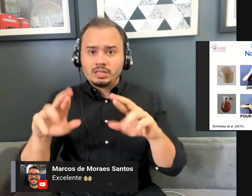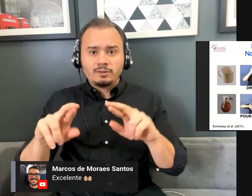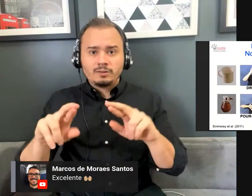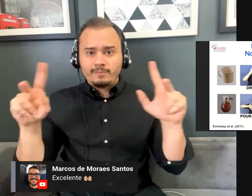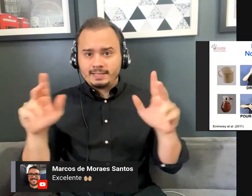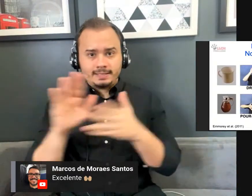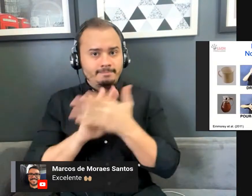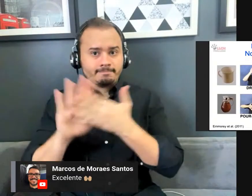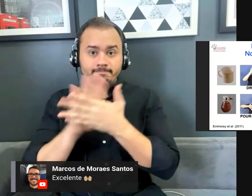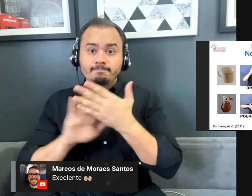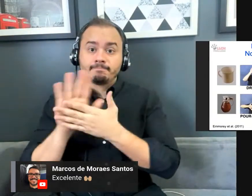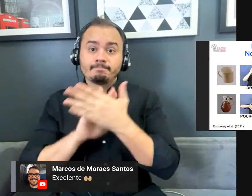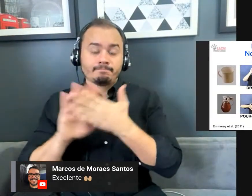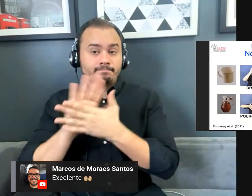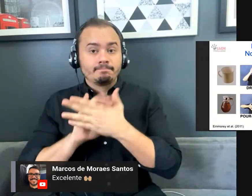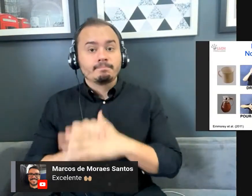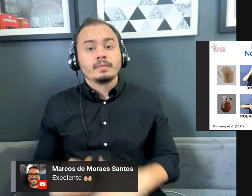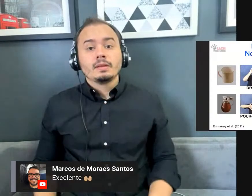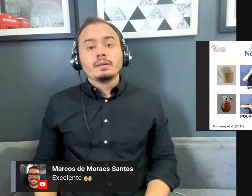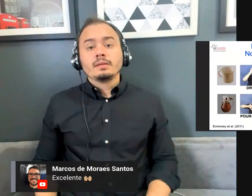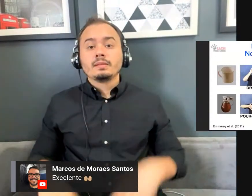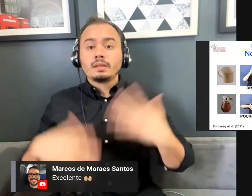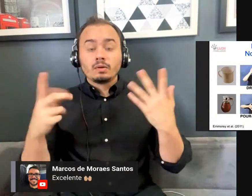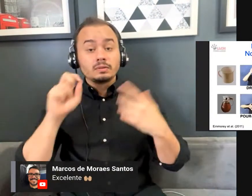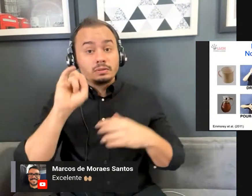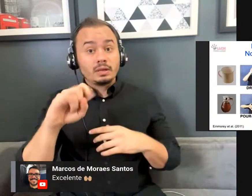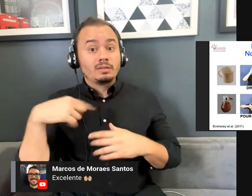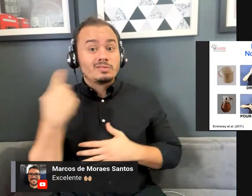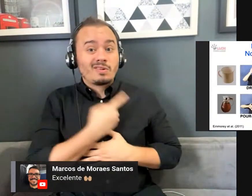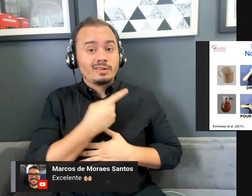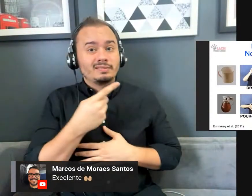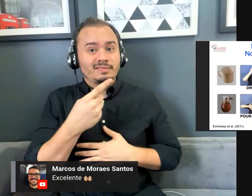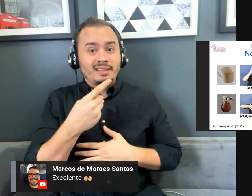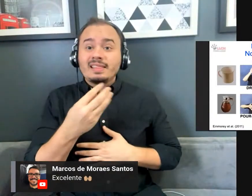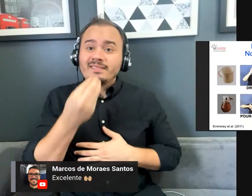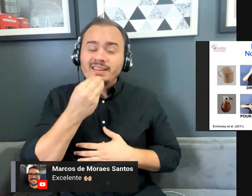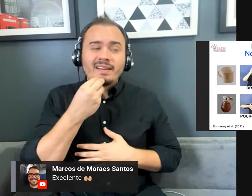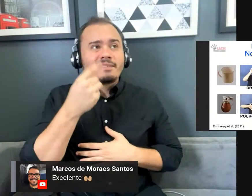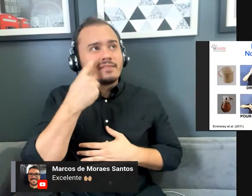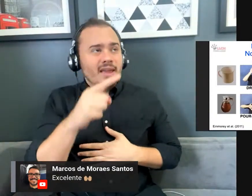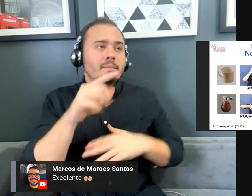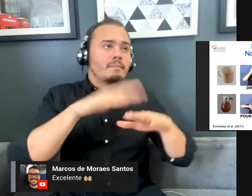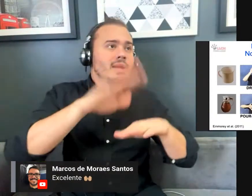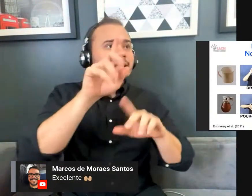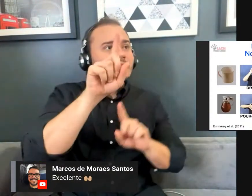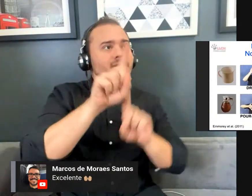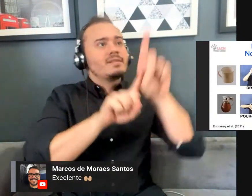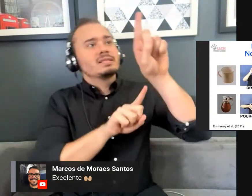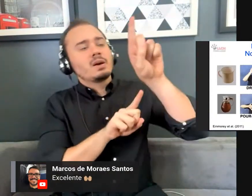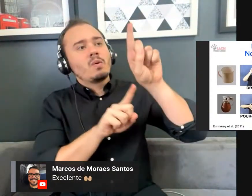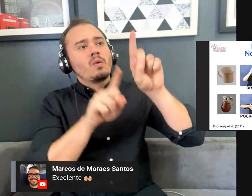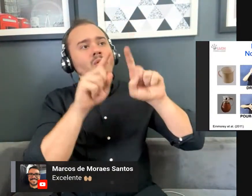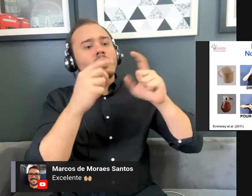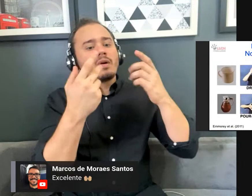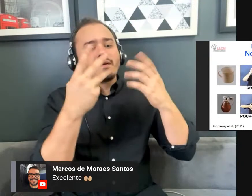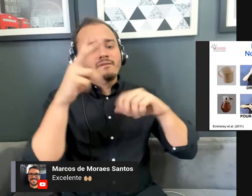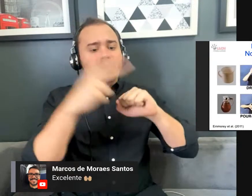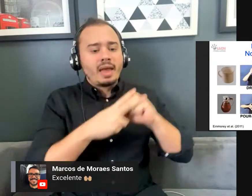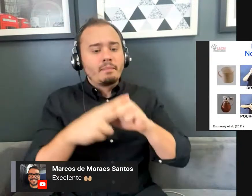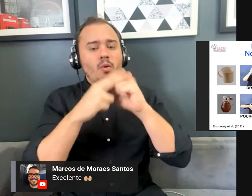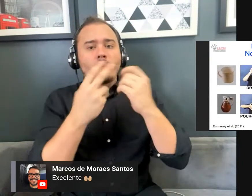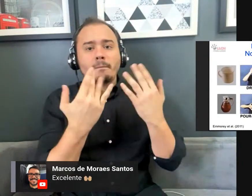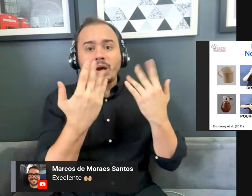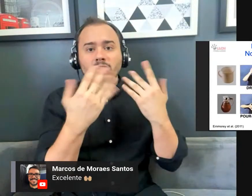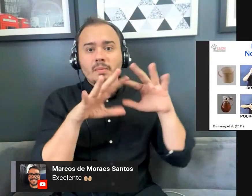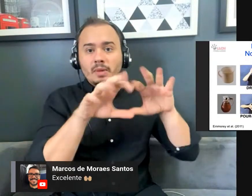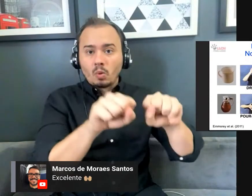again. If we were to see more activation for the handling verbs, you should see red somewhere. And for the other way, you should see purple somewhere,